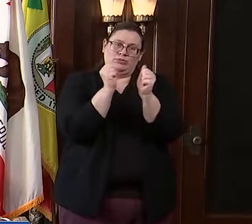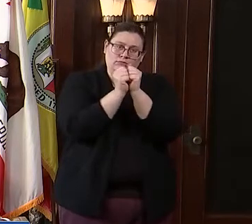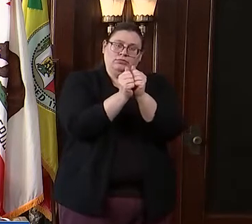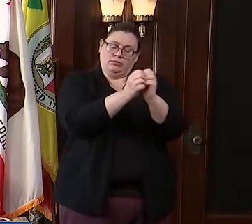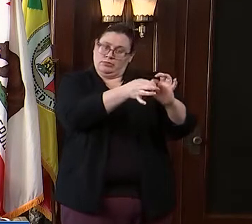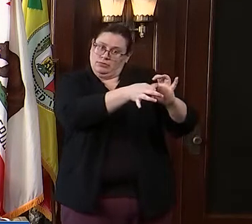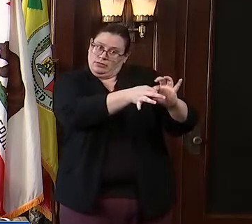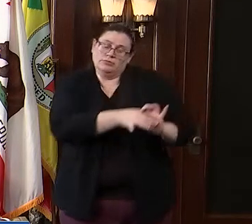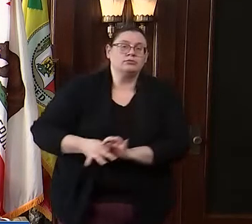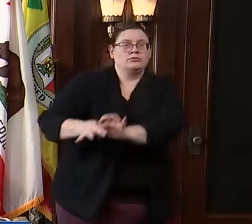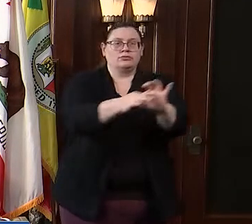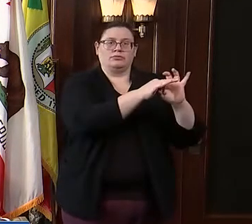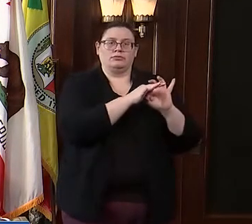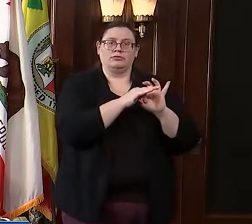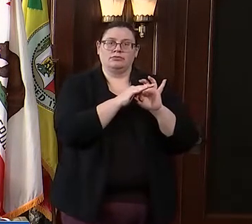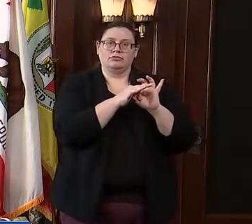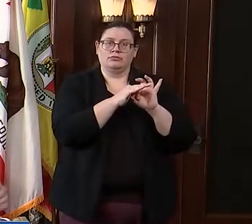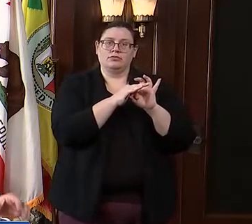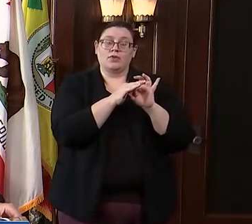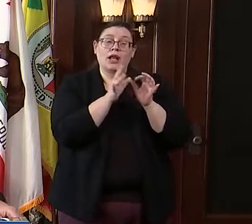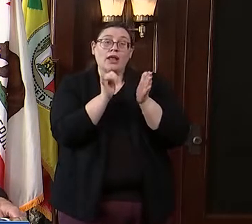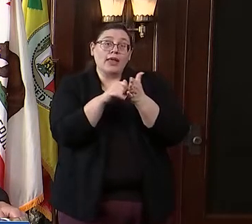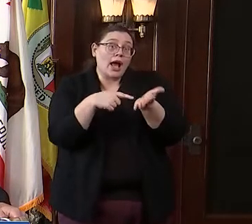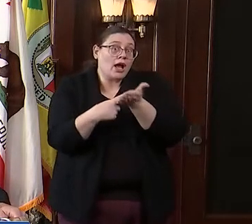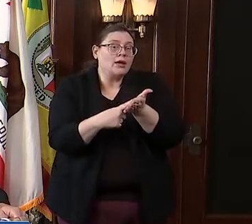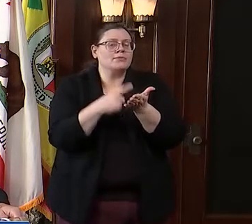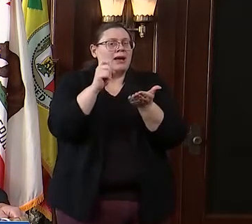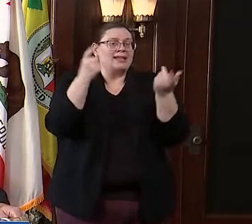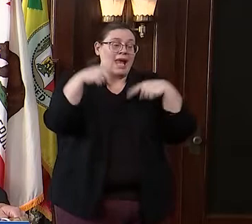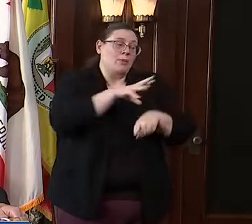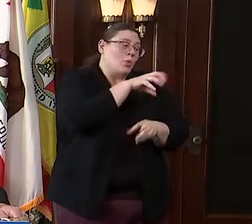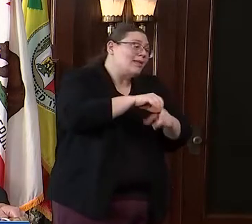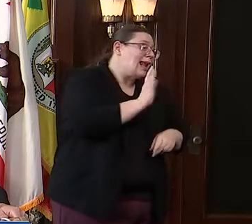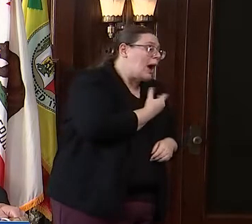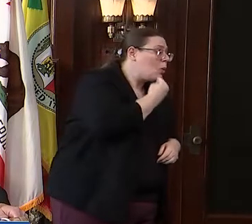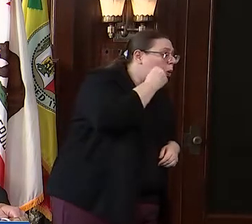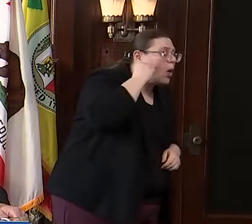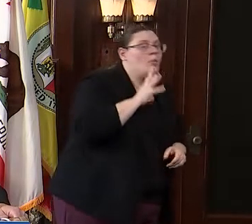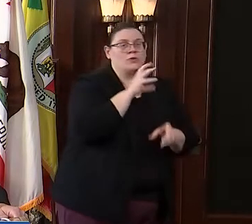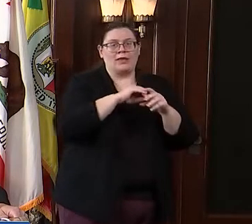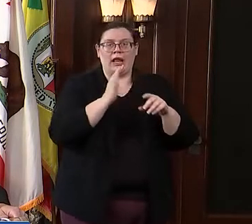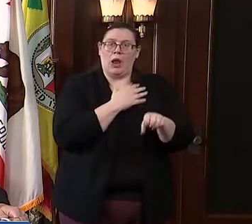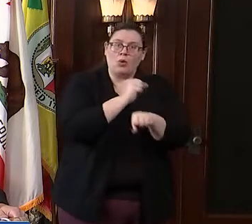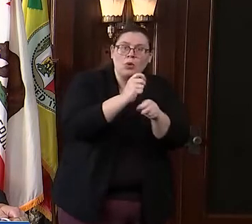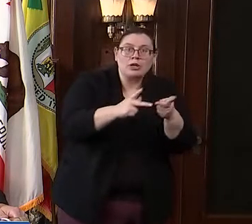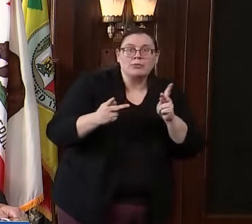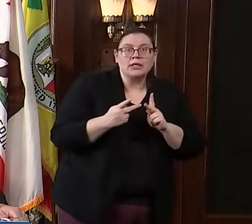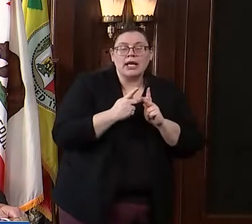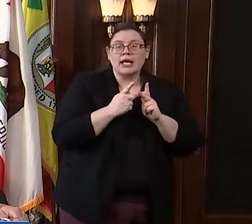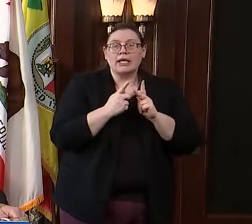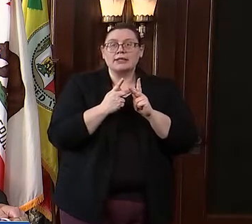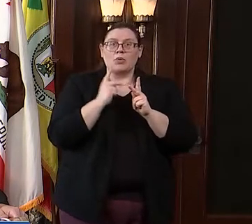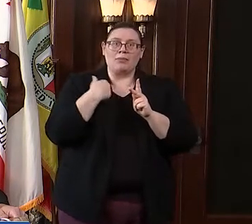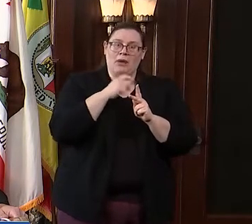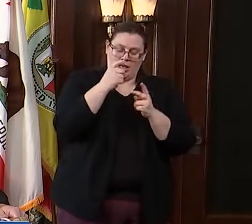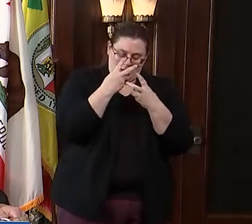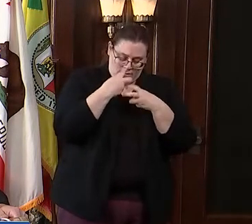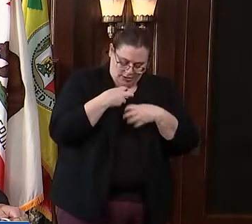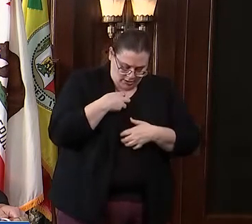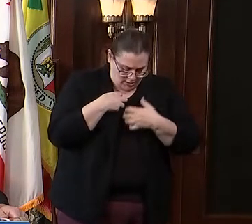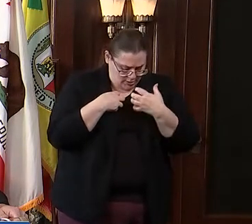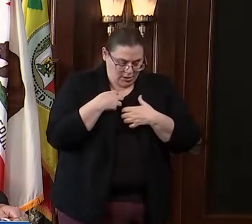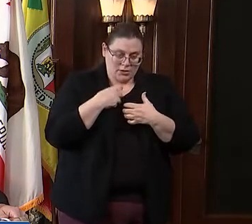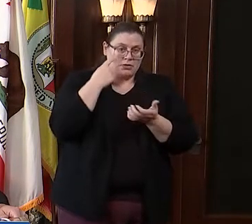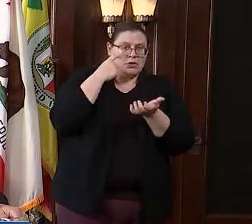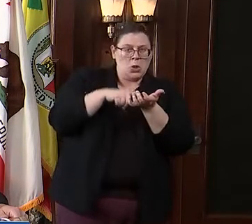movement. We have to bring this conversation into our homes and into our workplaces, to turn inward to address discrimination in our